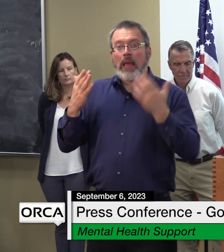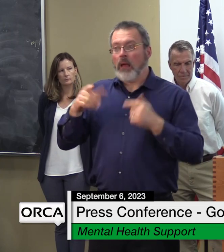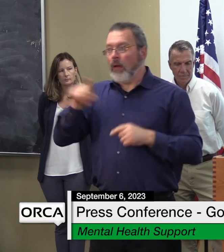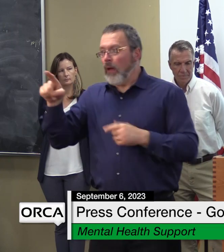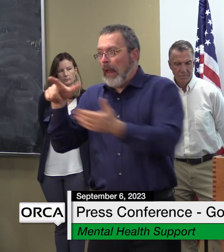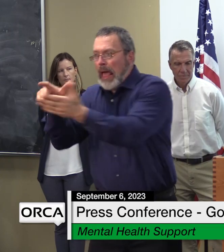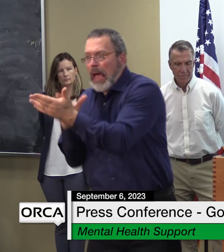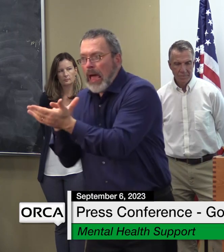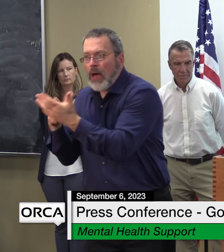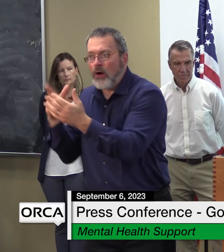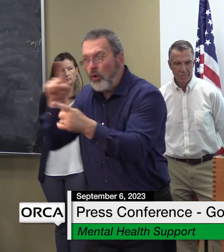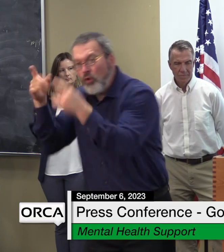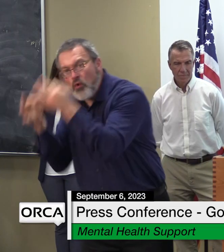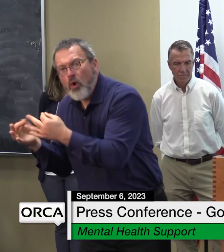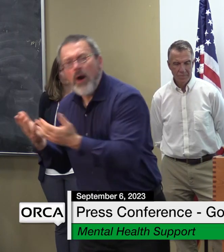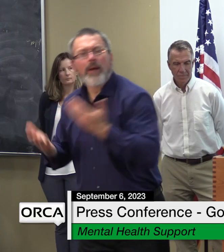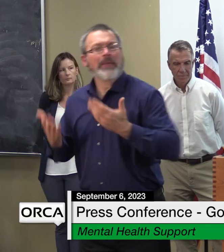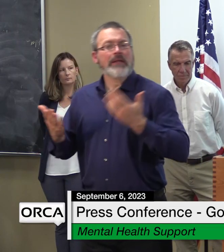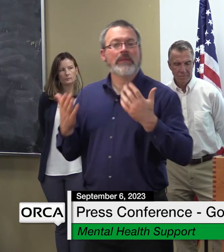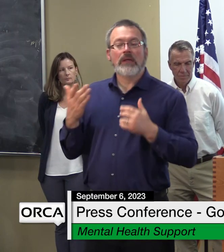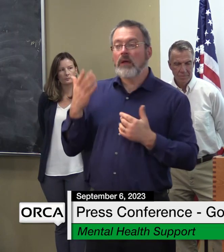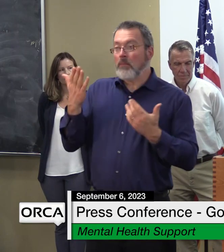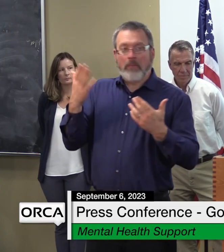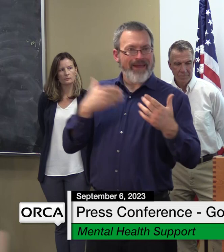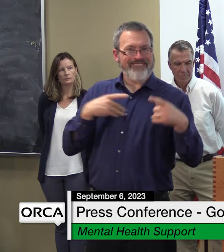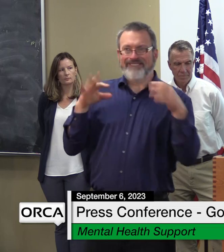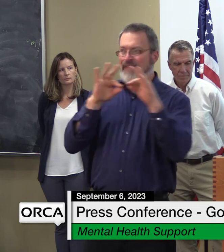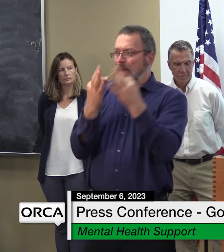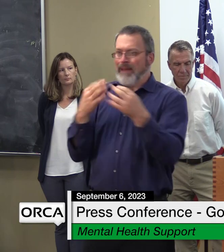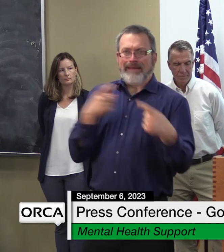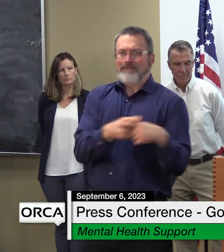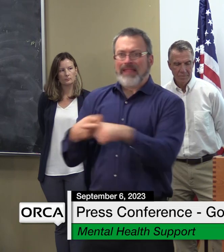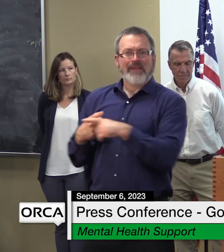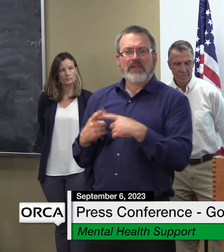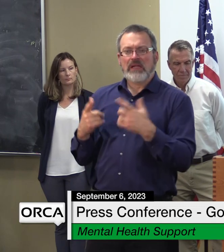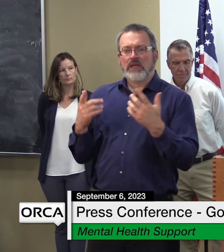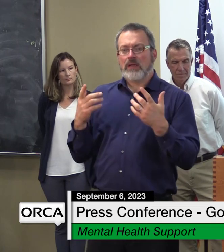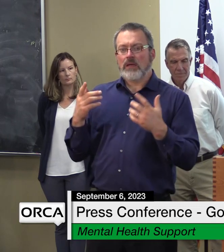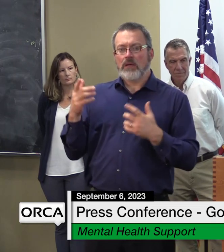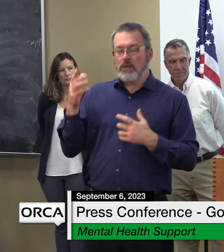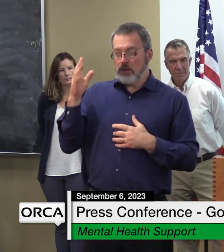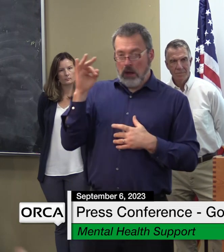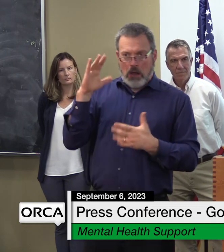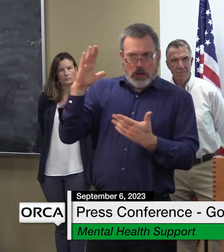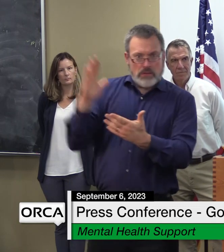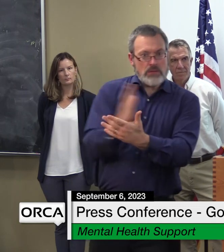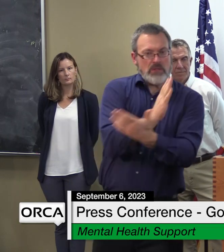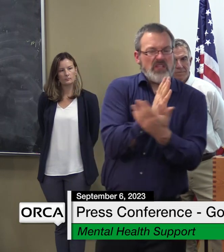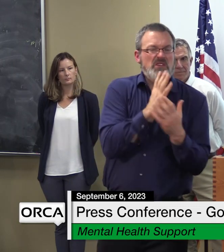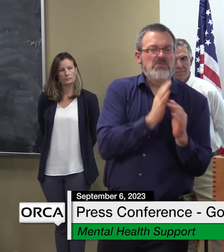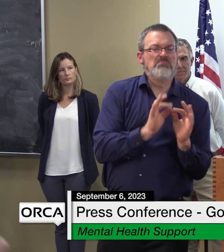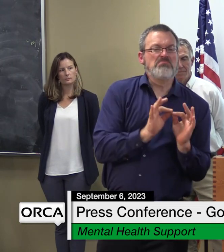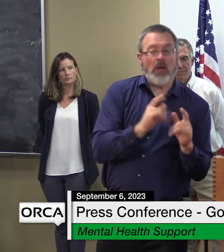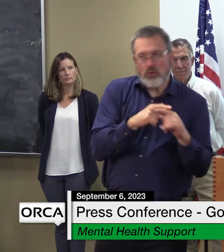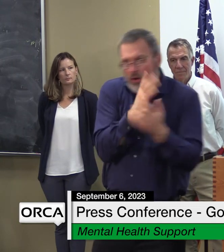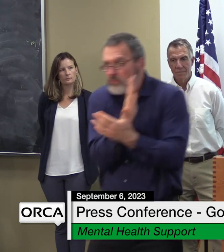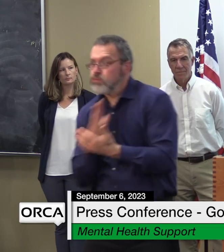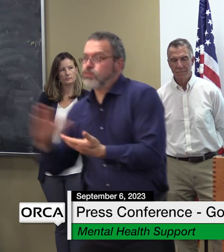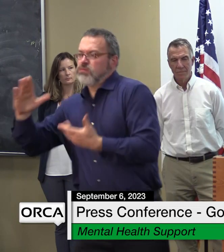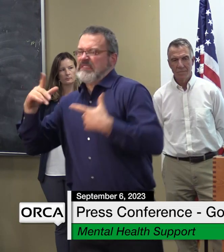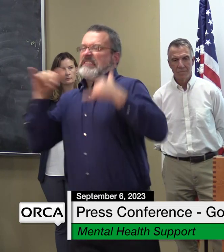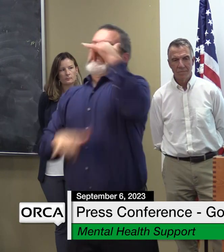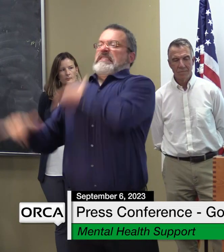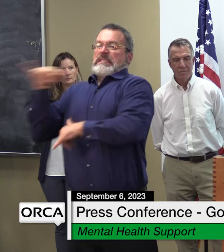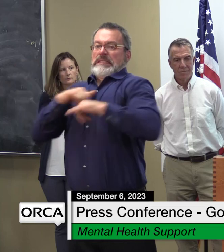conflicts. Remember, no matter how big or small your concern may feel to you, it is important to us. After our initial